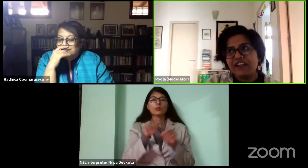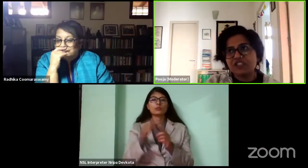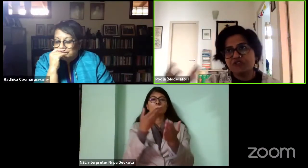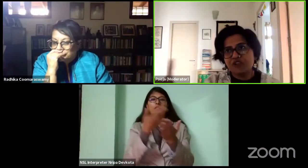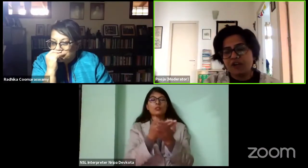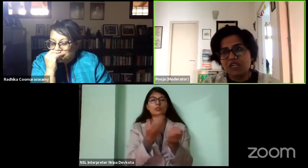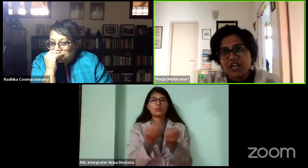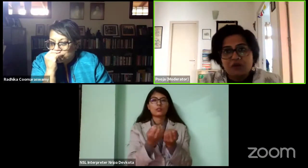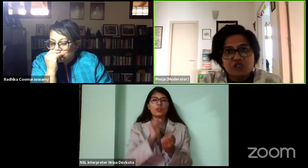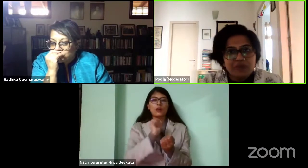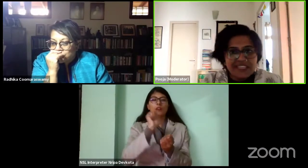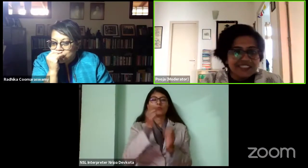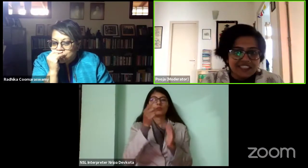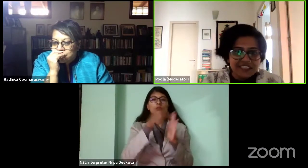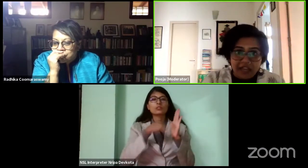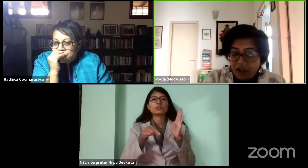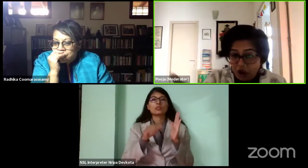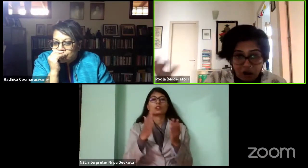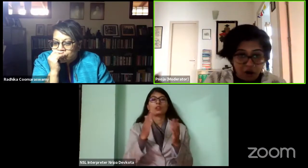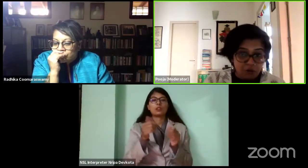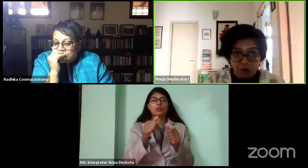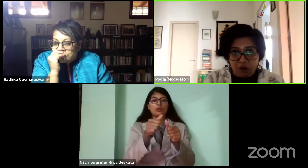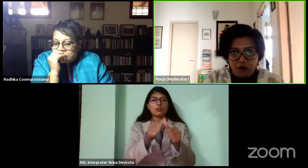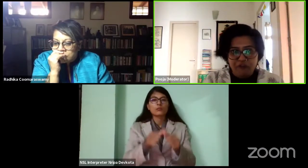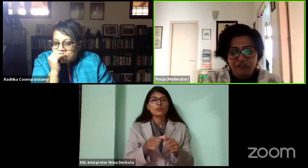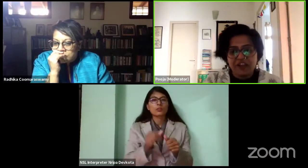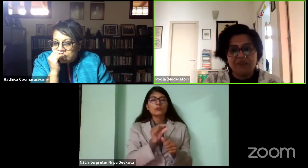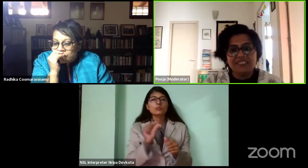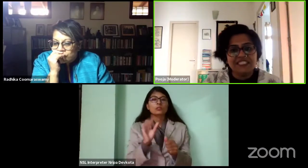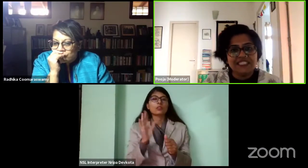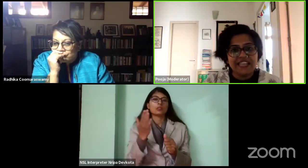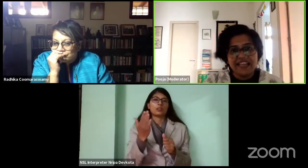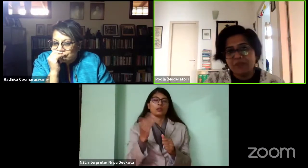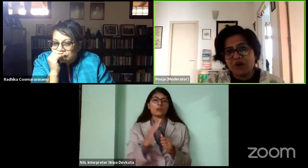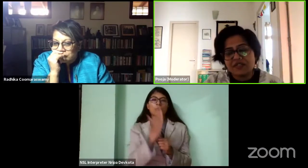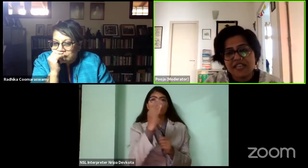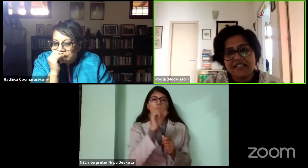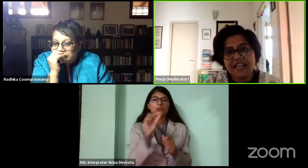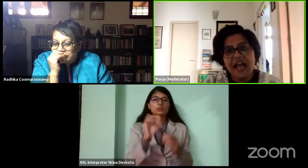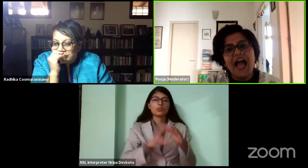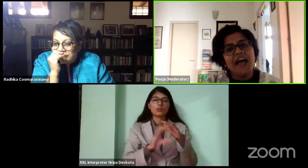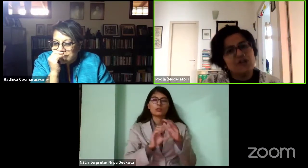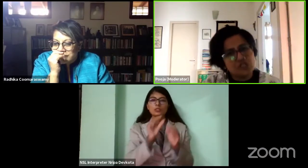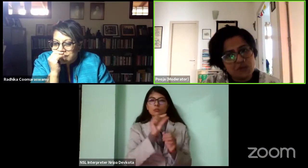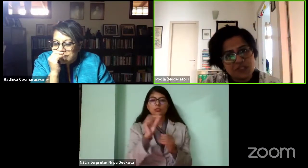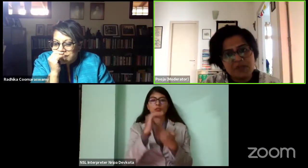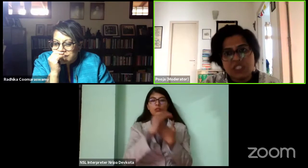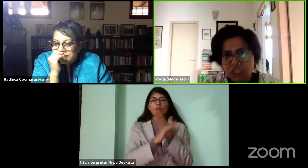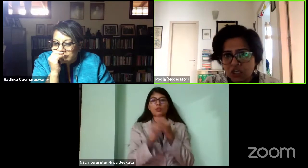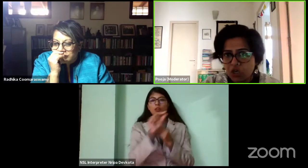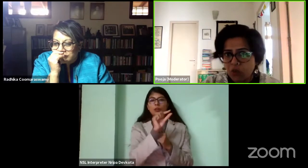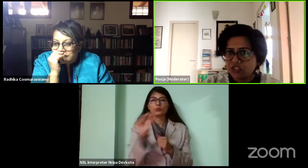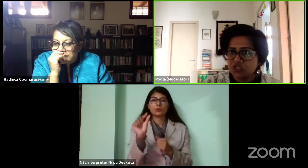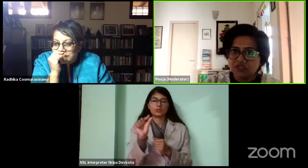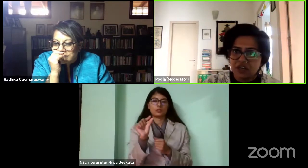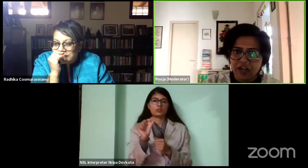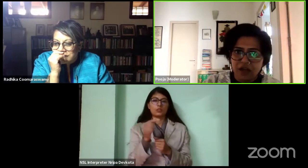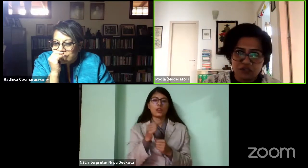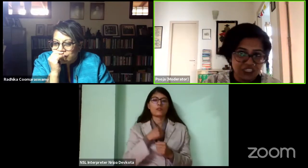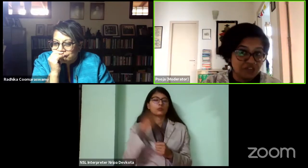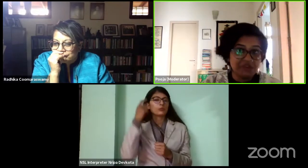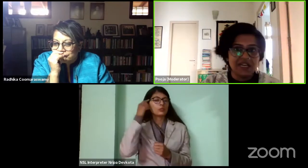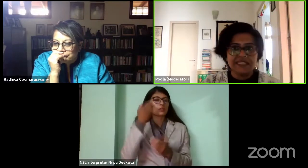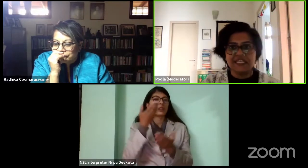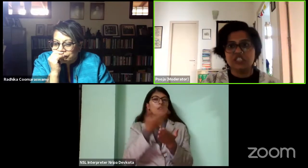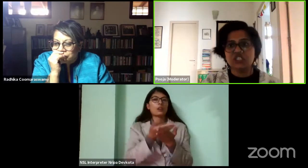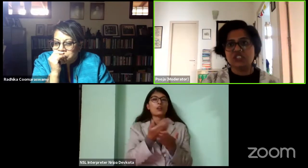your reflections around accountability of the committee and the process. And also there was a particular question